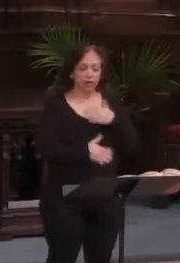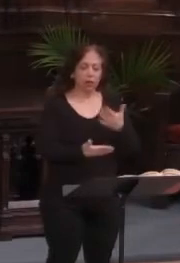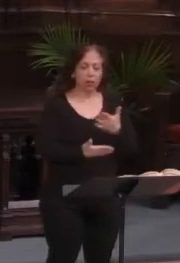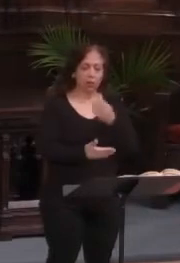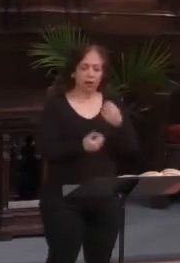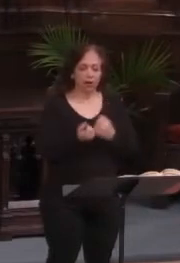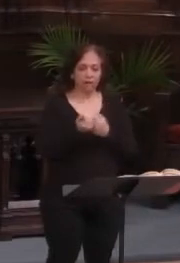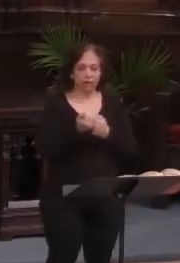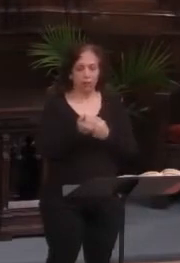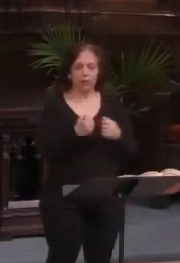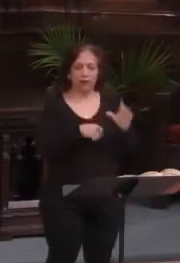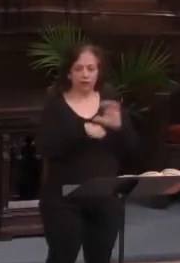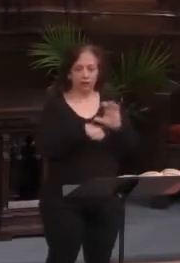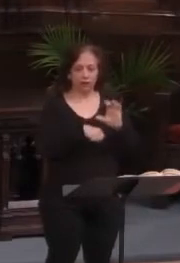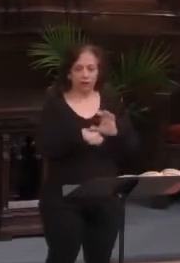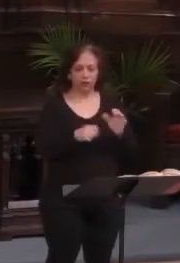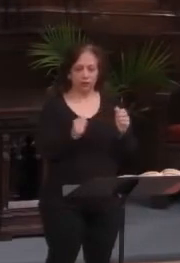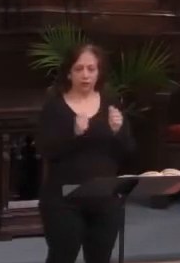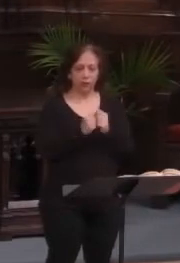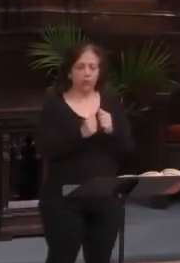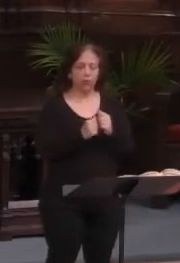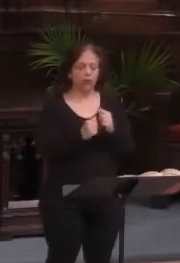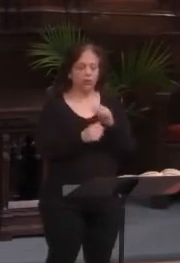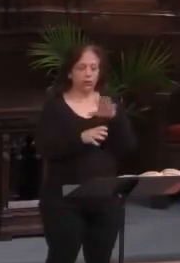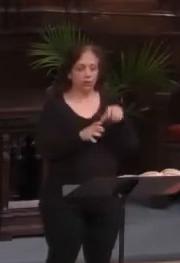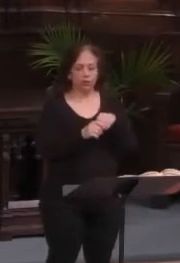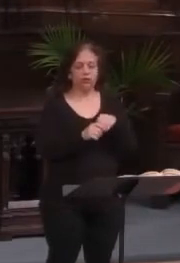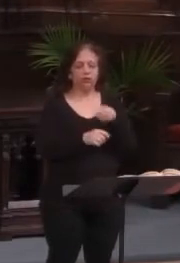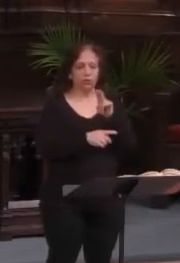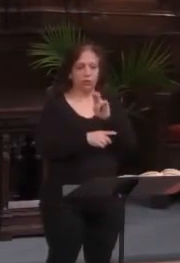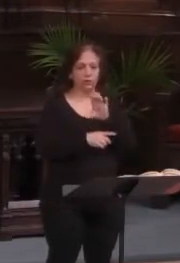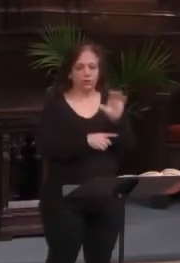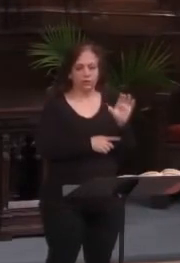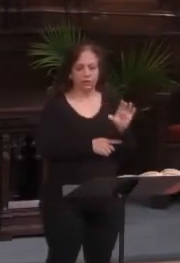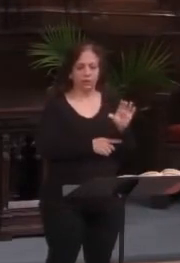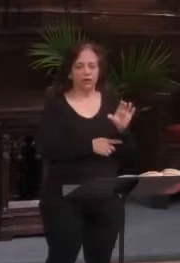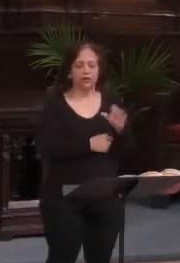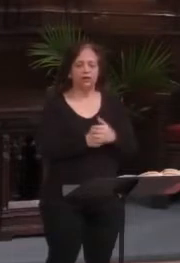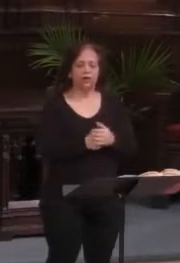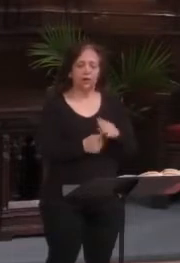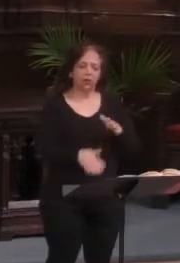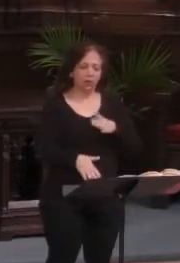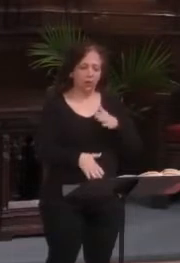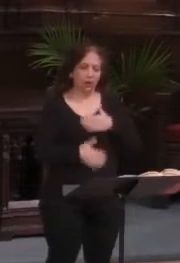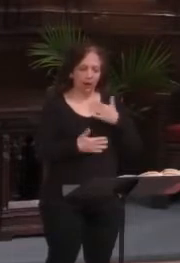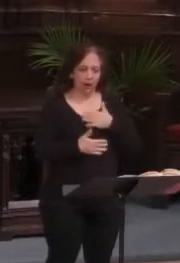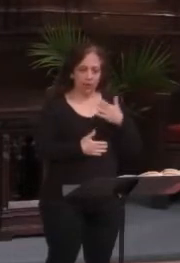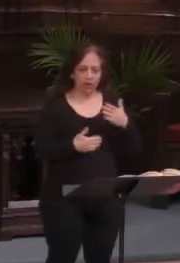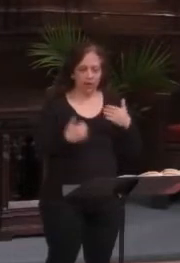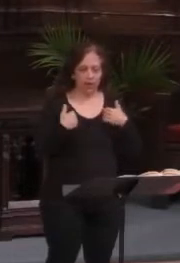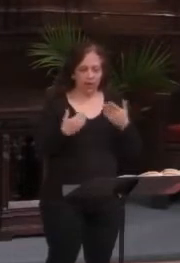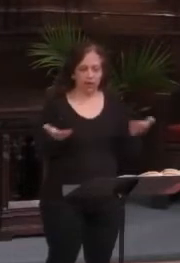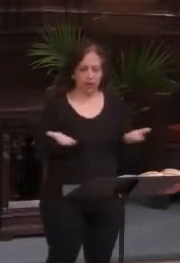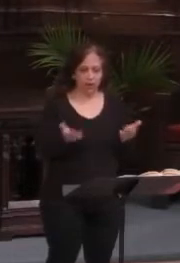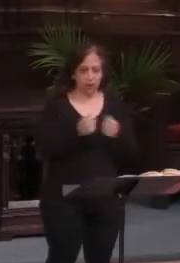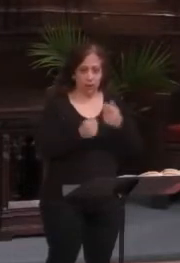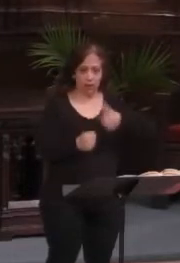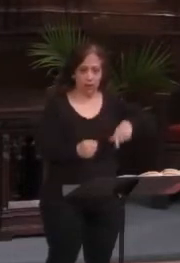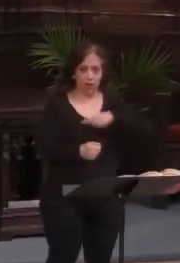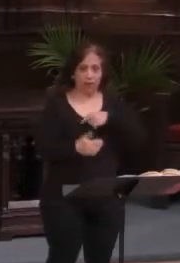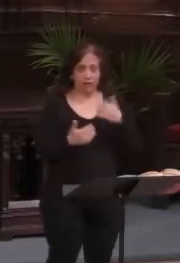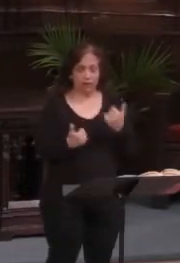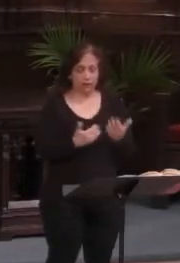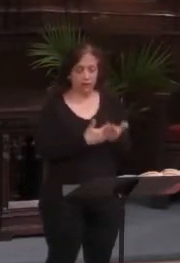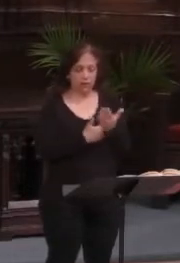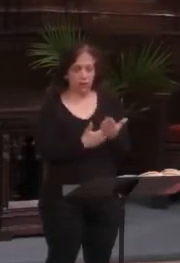affirming congregation within the United Church of Christ. We are so glad you're here with us this morning. In these